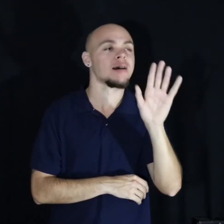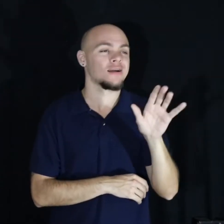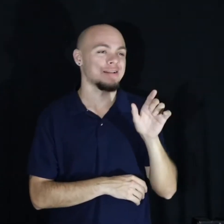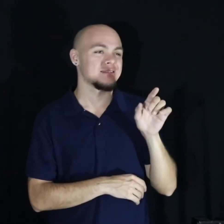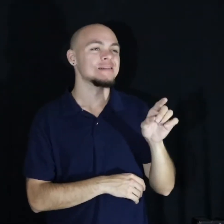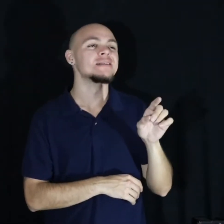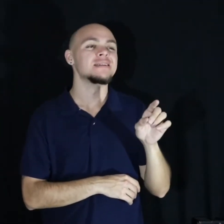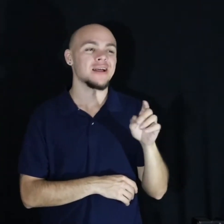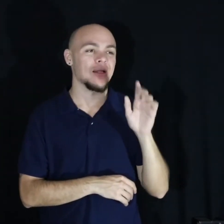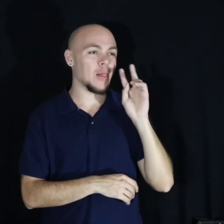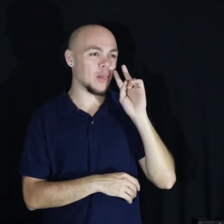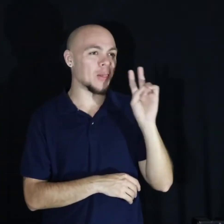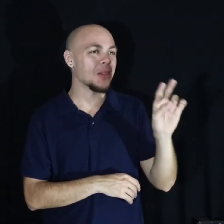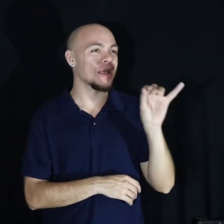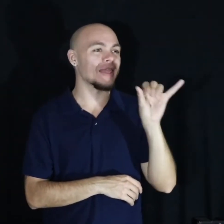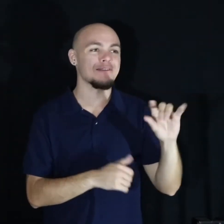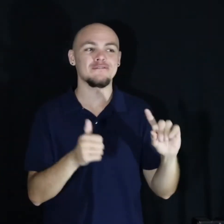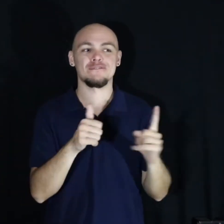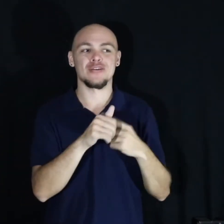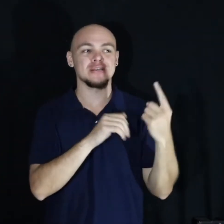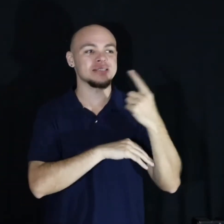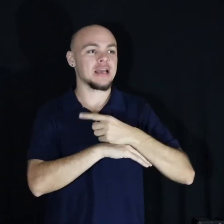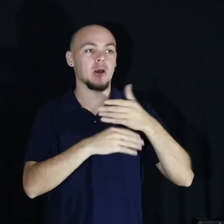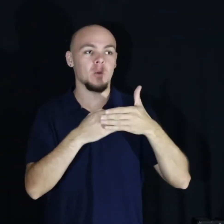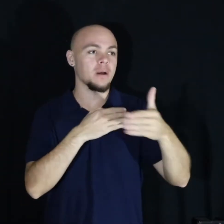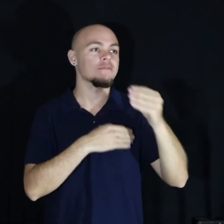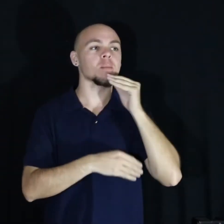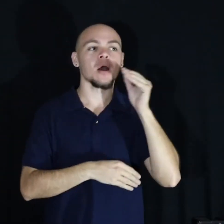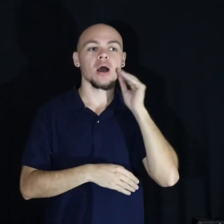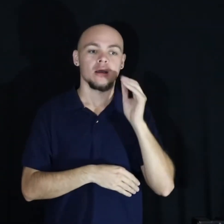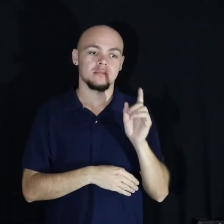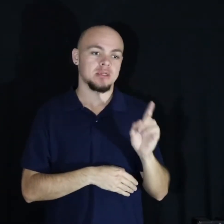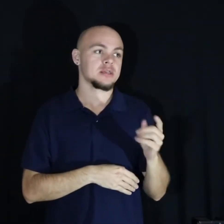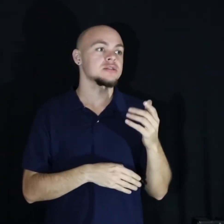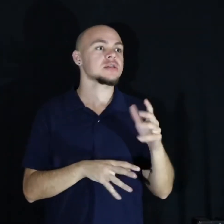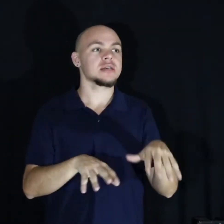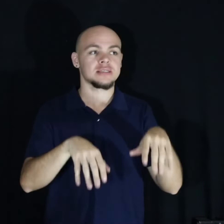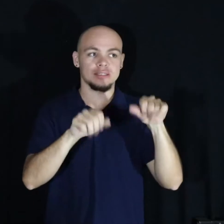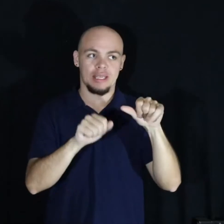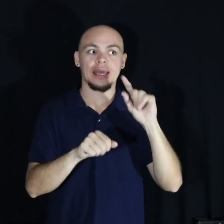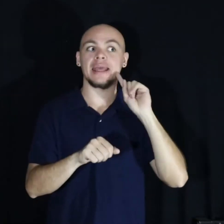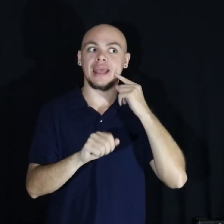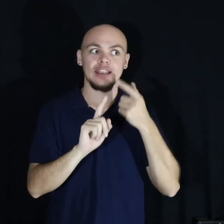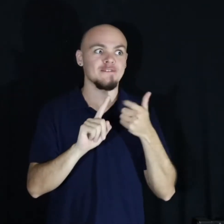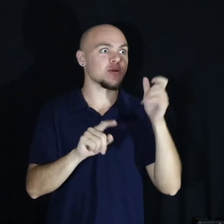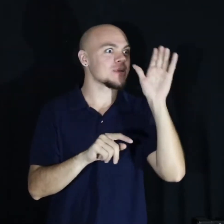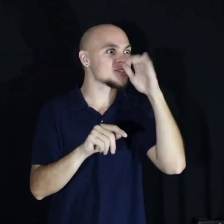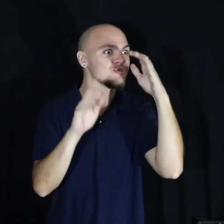that. Look at that. First day away from home, and already she's taking candy from a stranger.